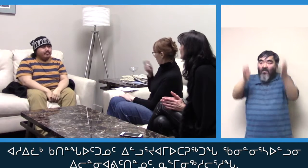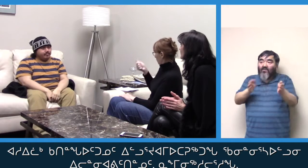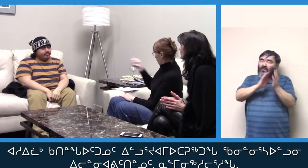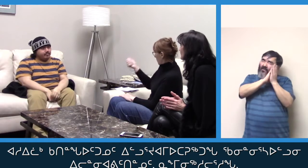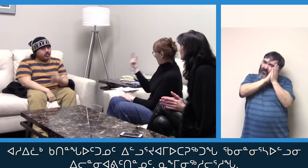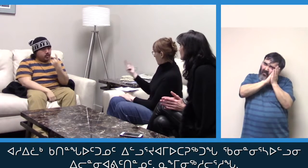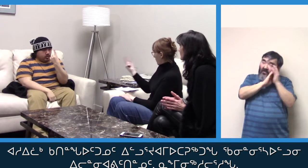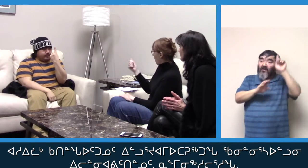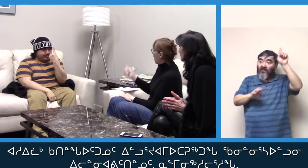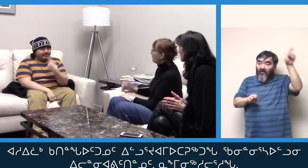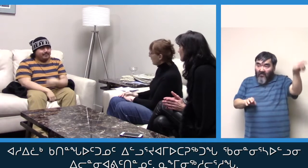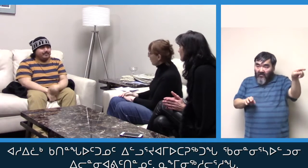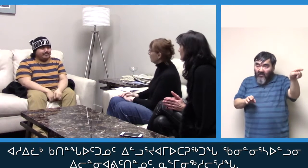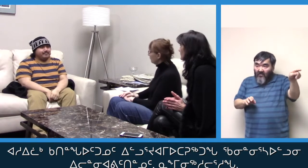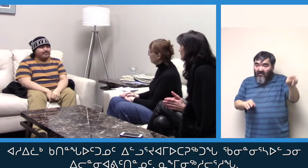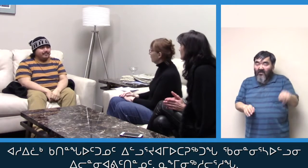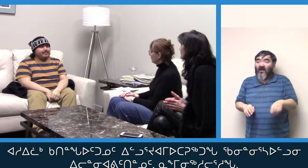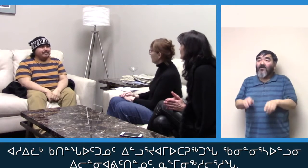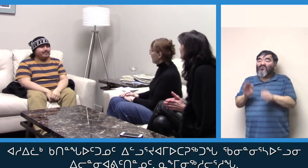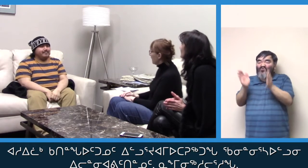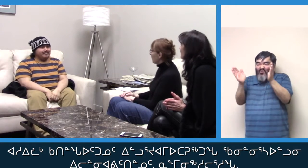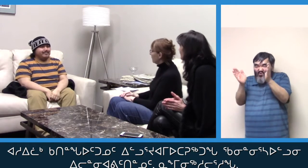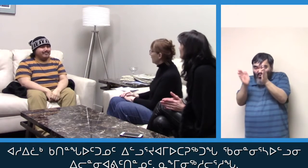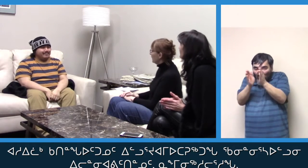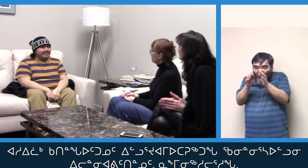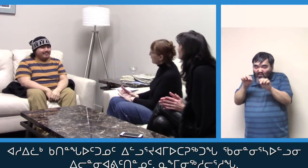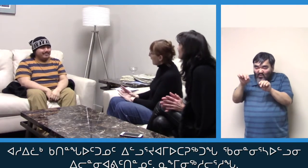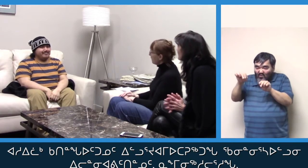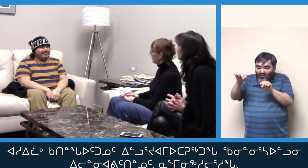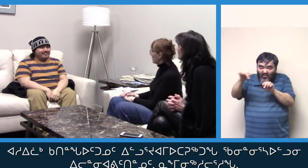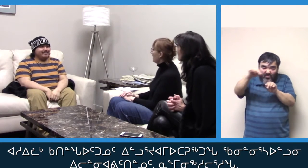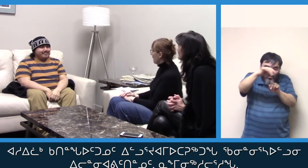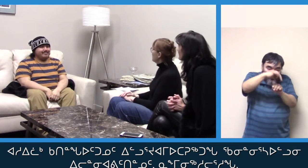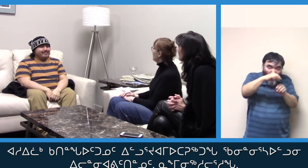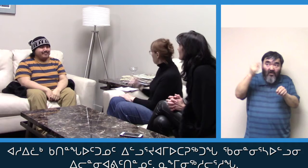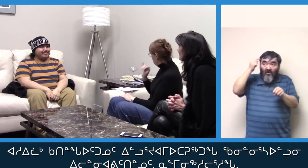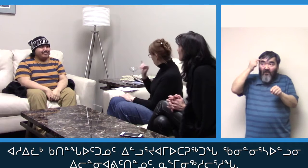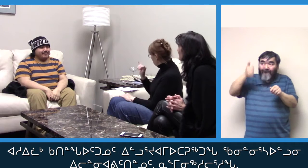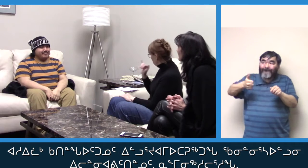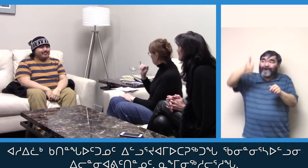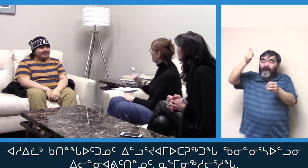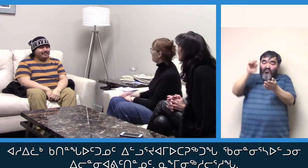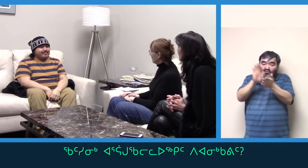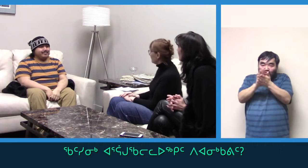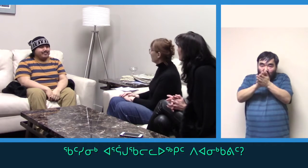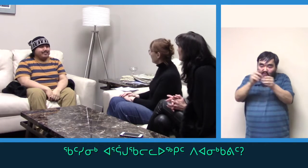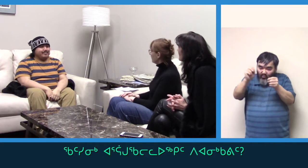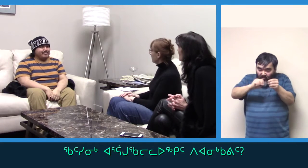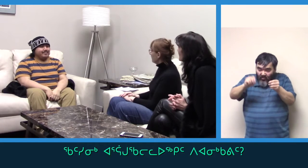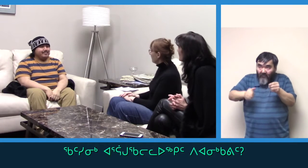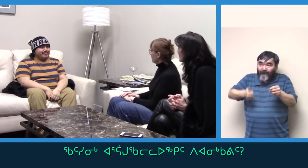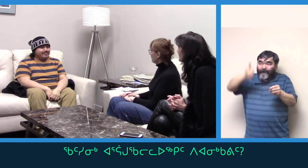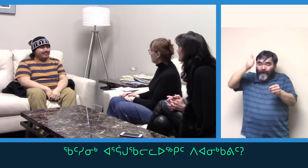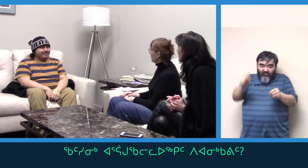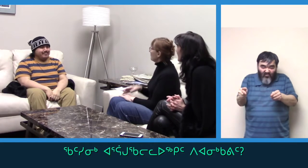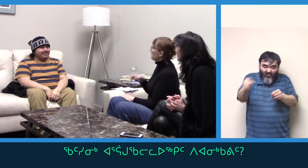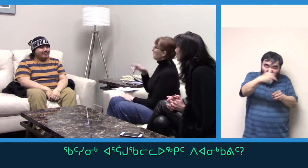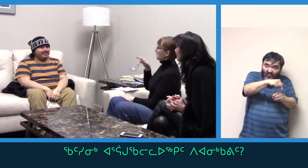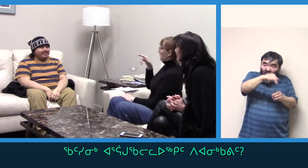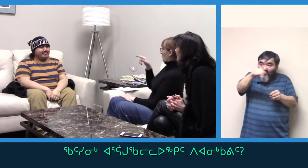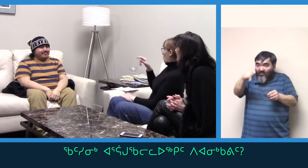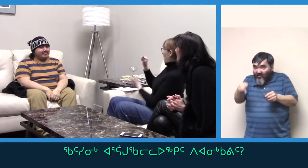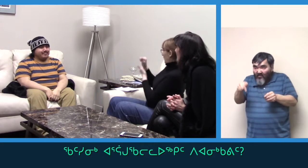campus, on my own. Lived on my own, near the campus. How old were you when you finished